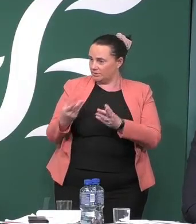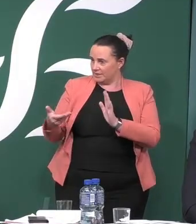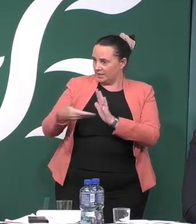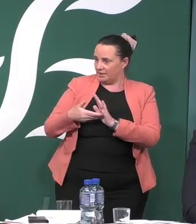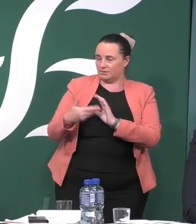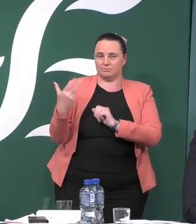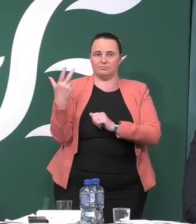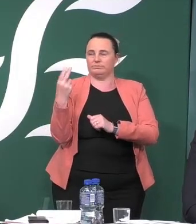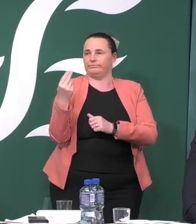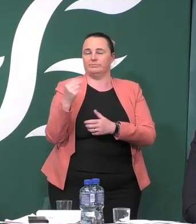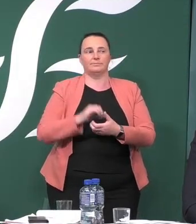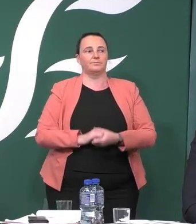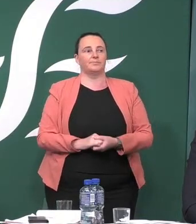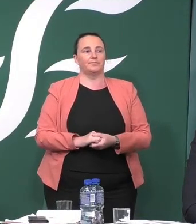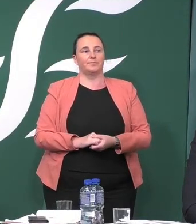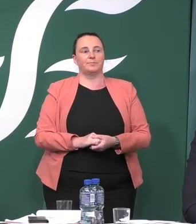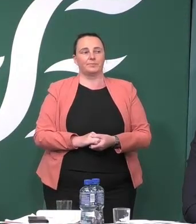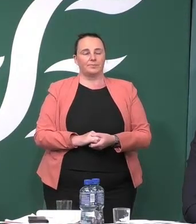to that.